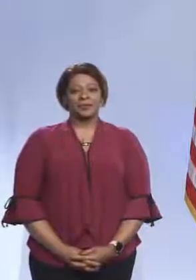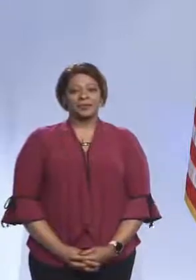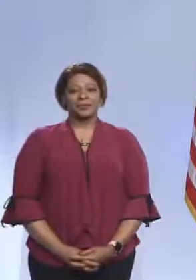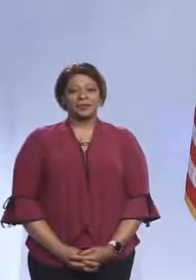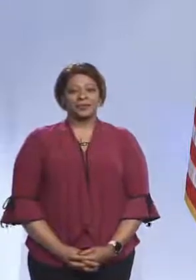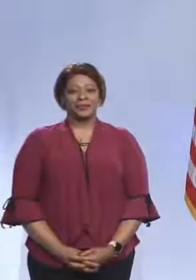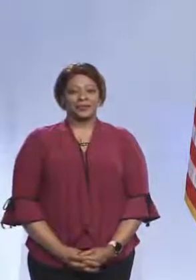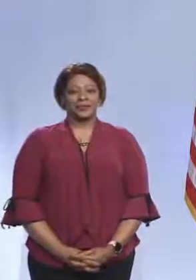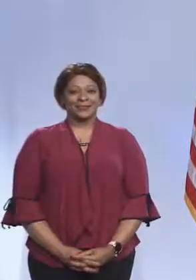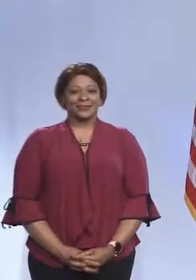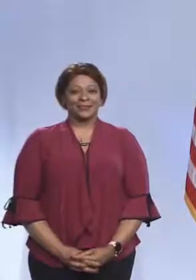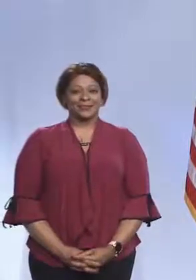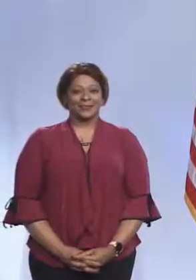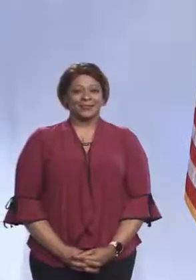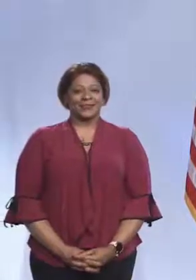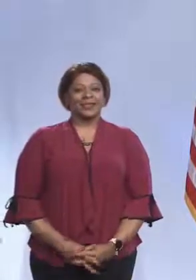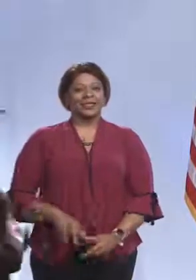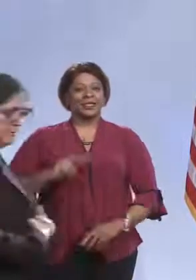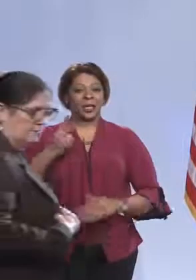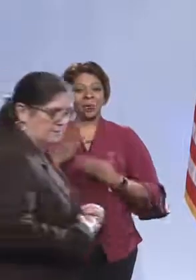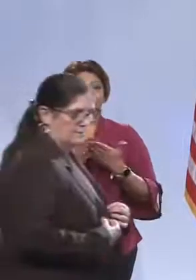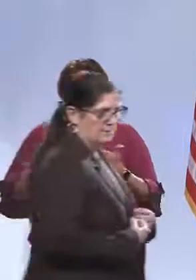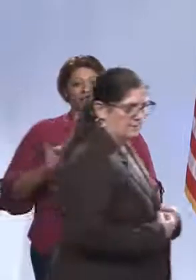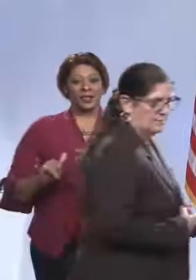I'm sorry. There was a second part, I think.